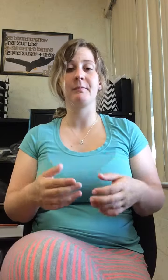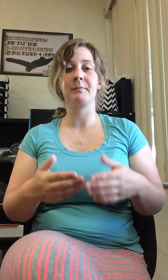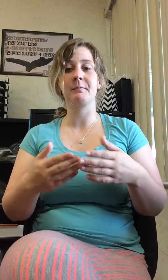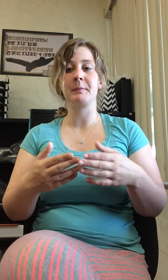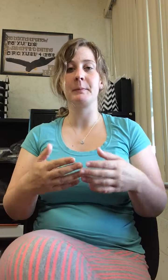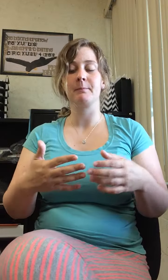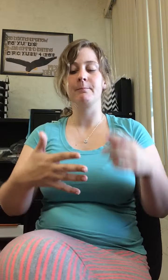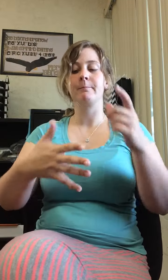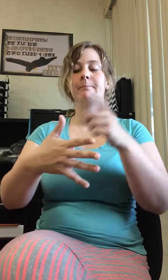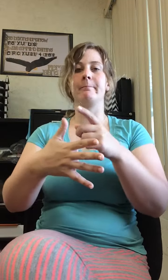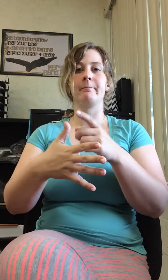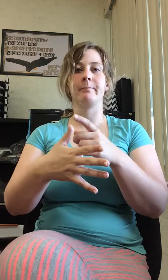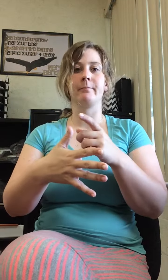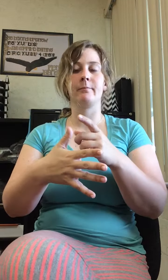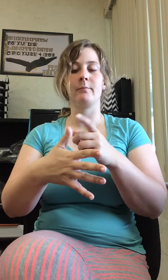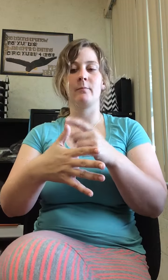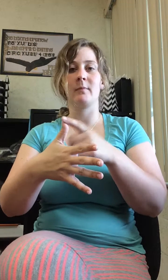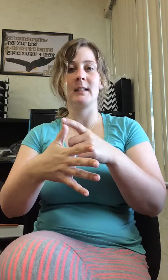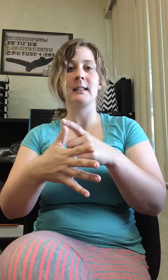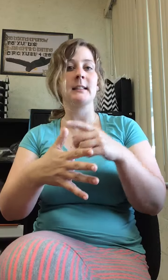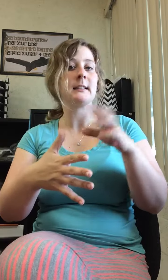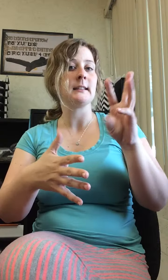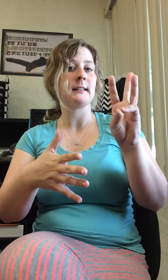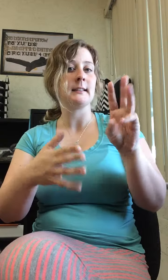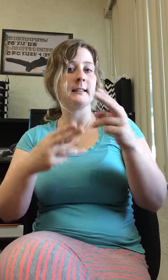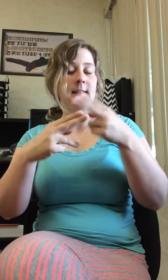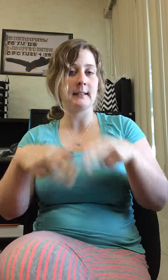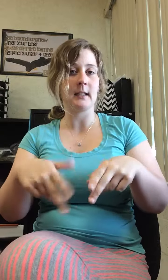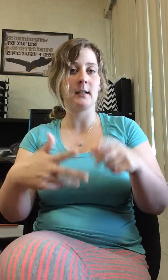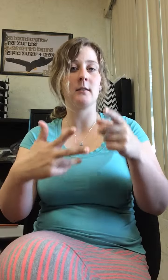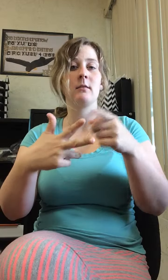And we need a cup of sugar, a cup of flour.